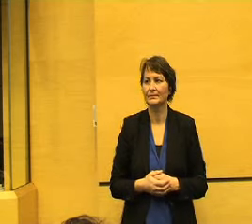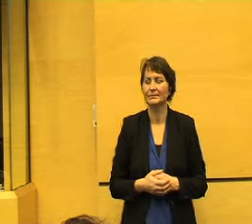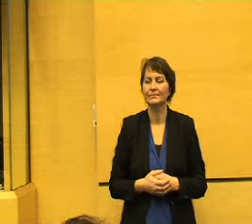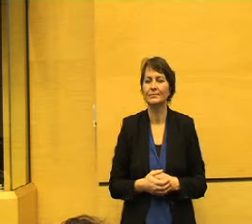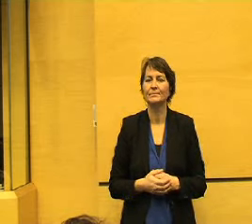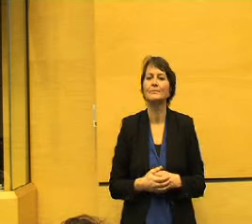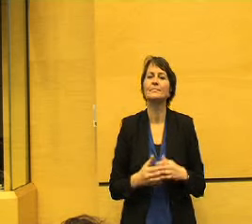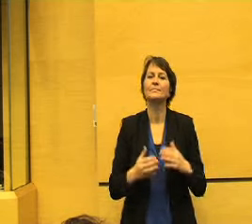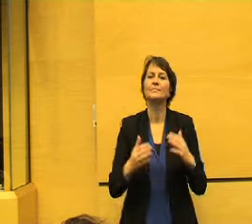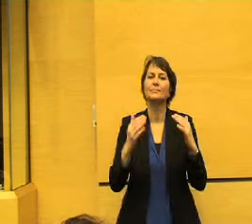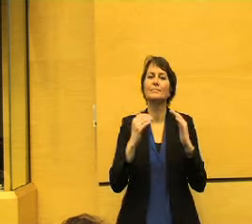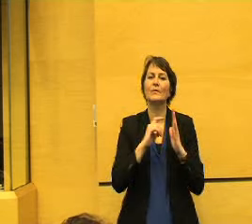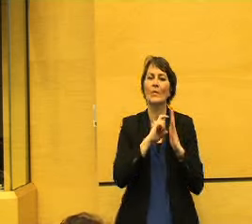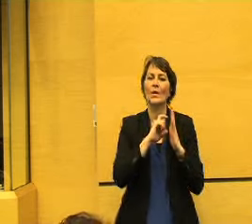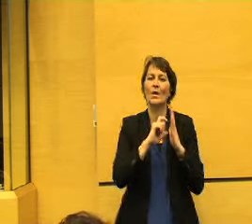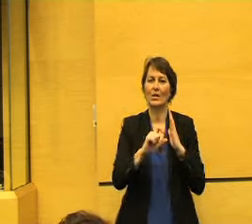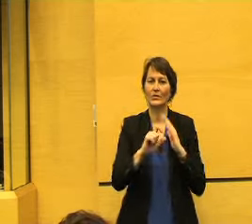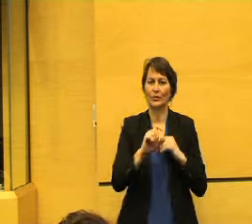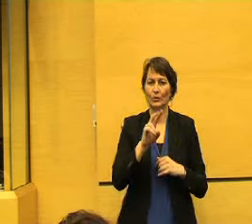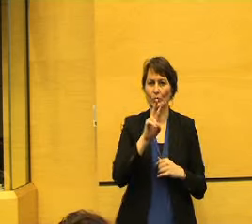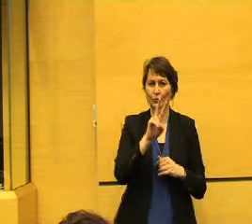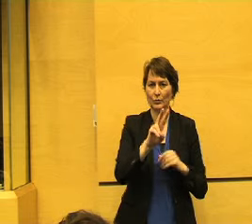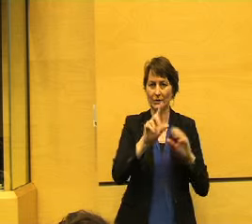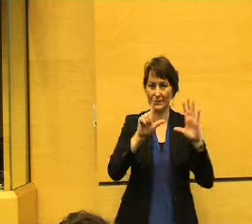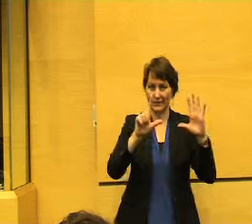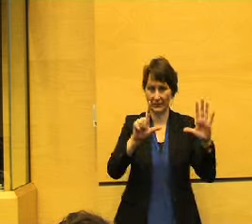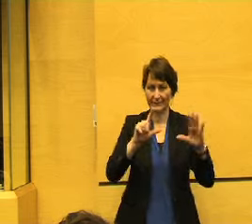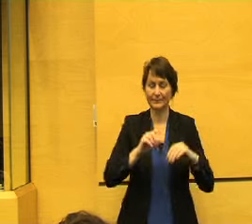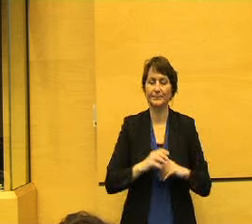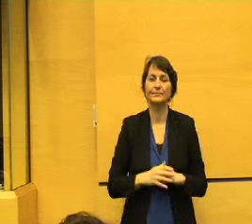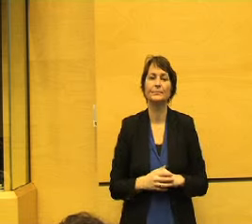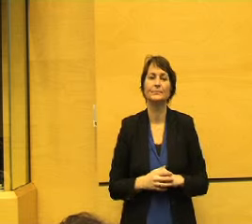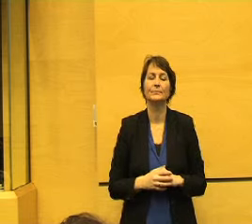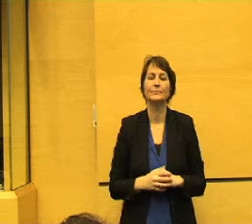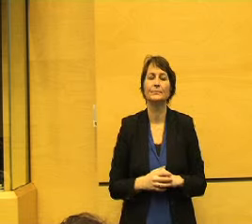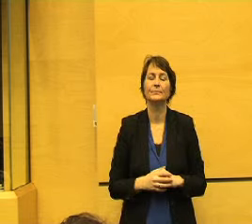In relation to Article 27,